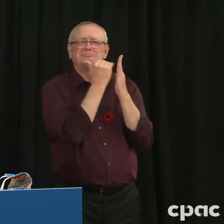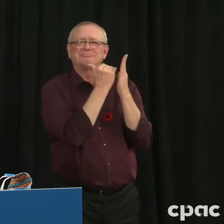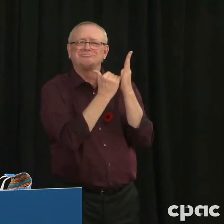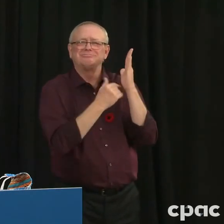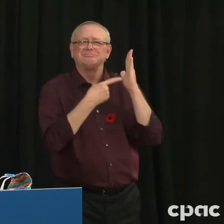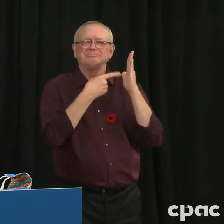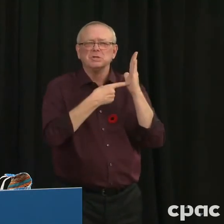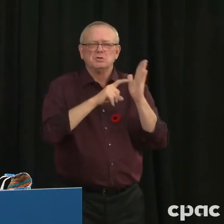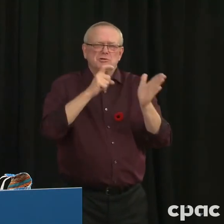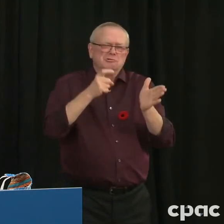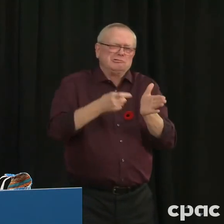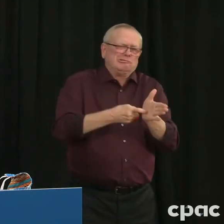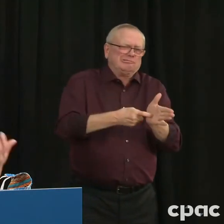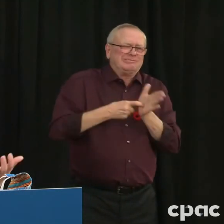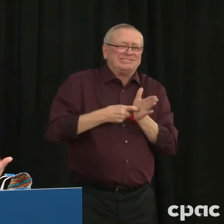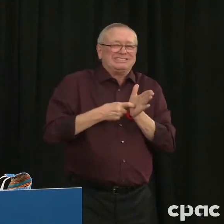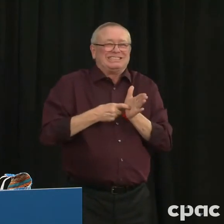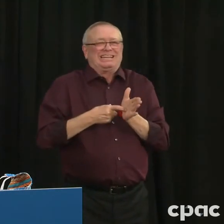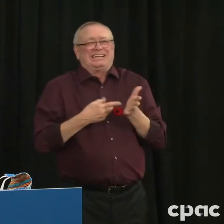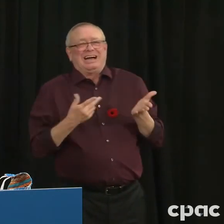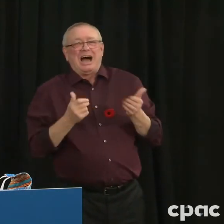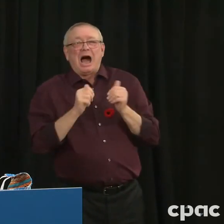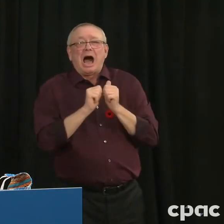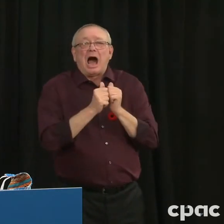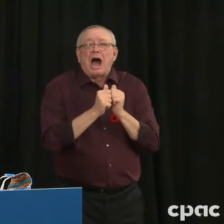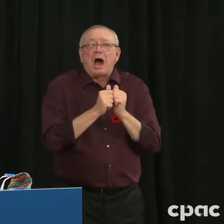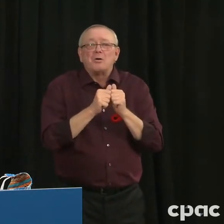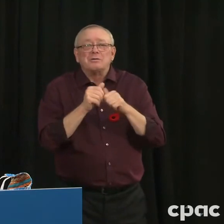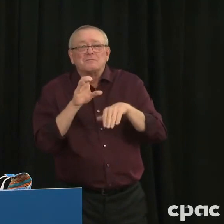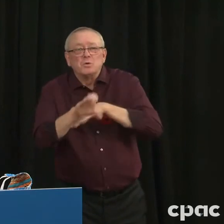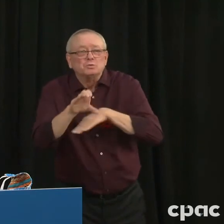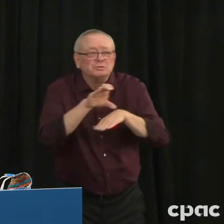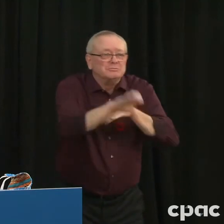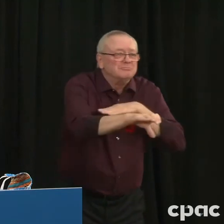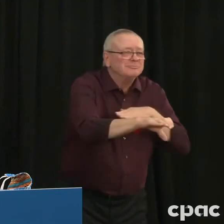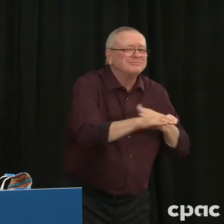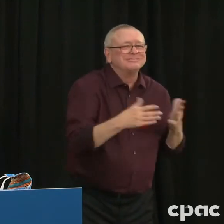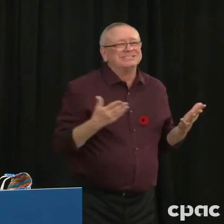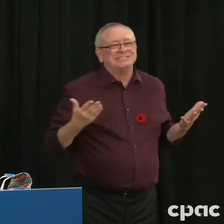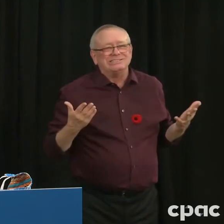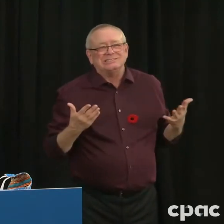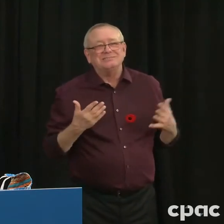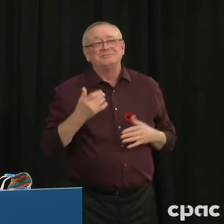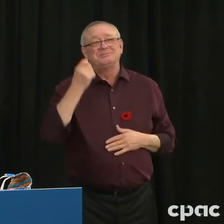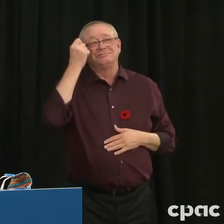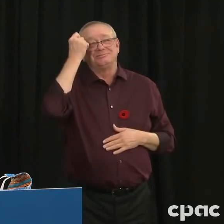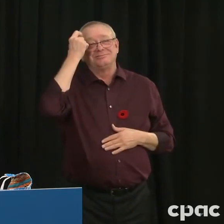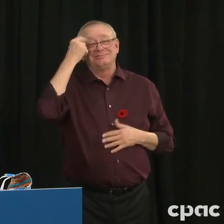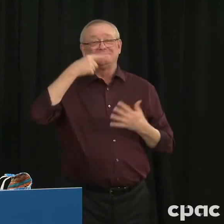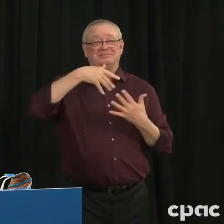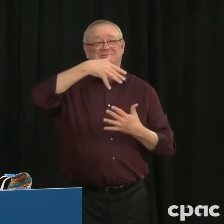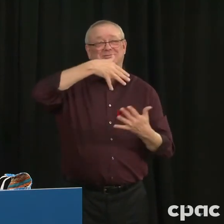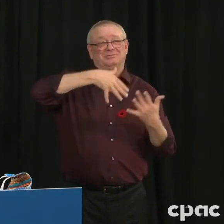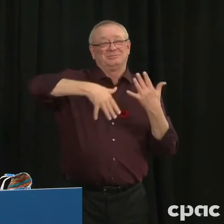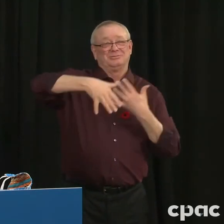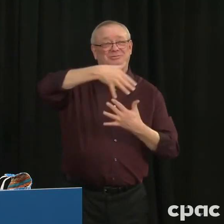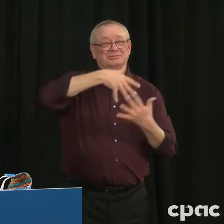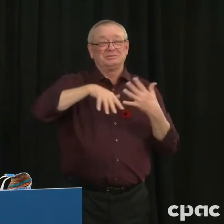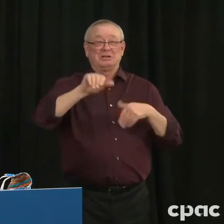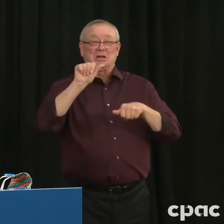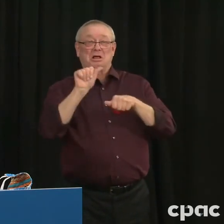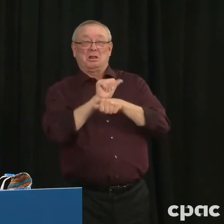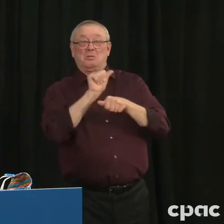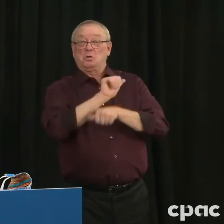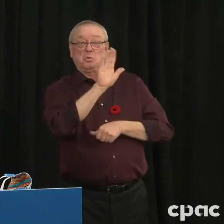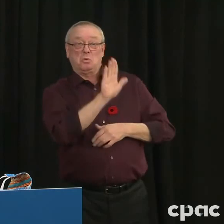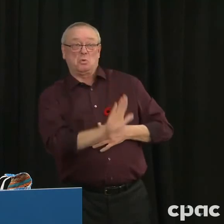mandatory. But what we are doing, of course, in the social gathering is requiring in any area of the province that has 50